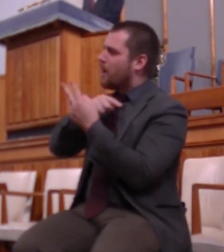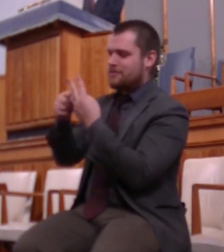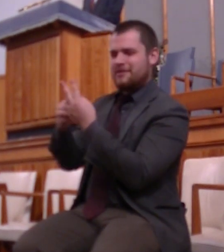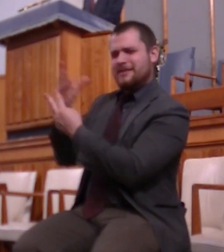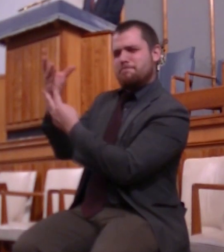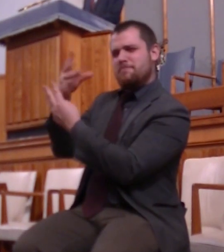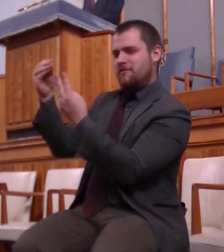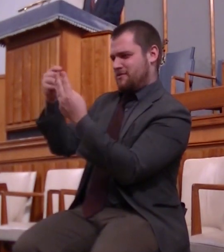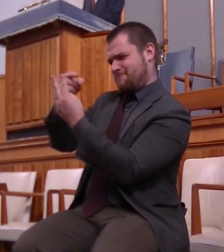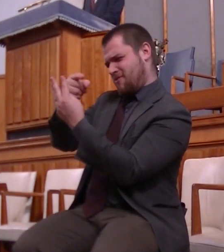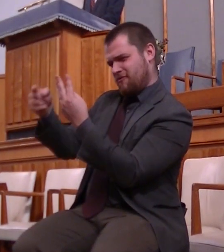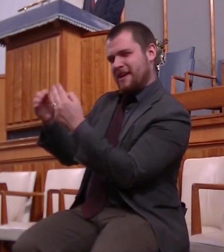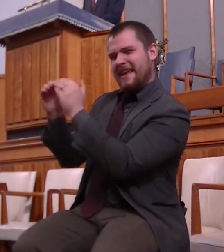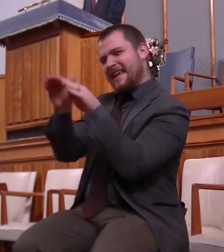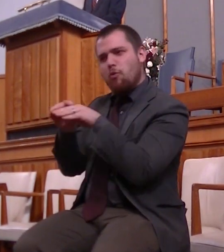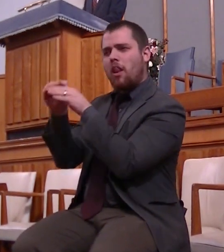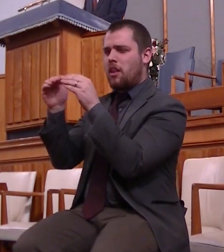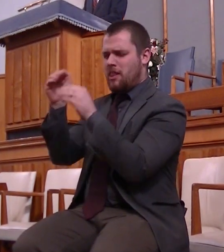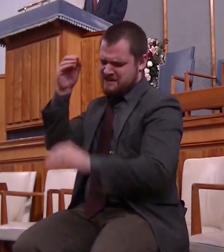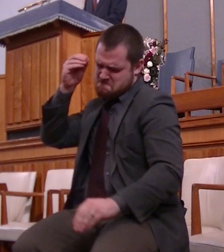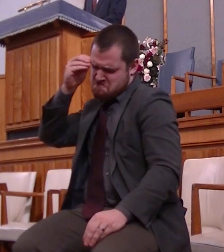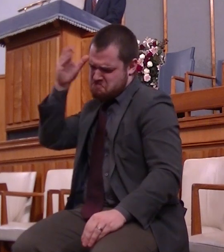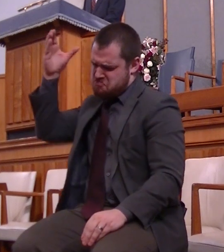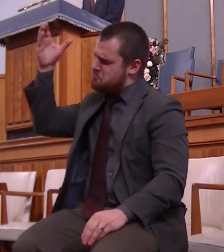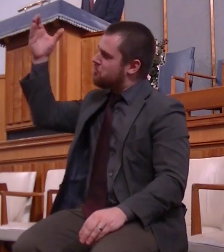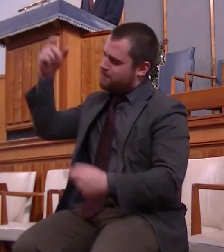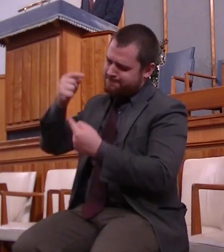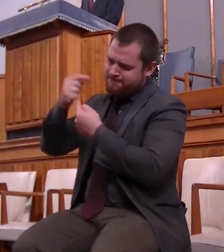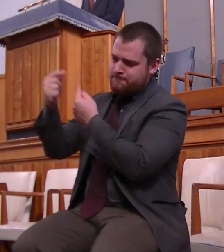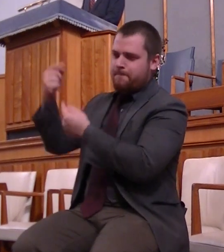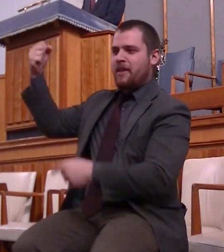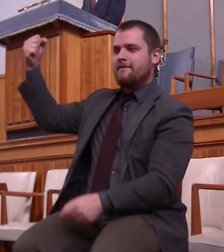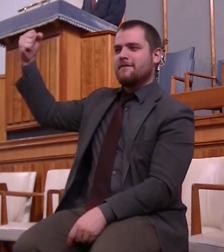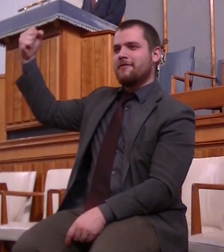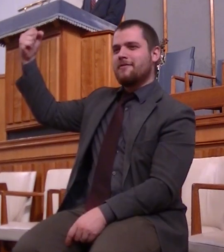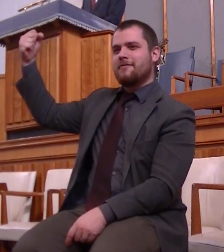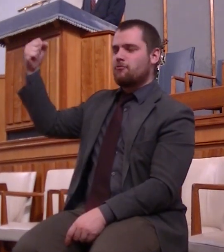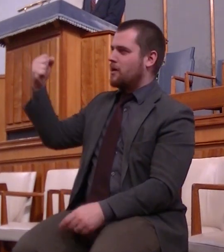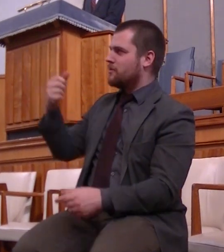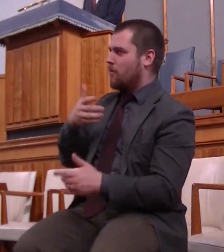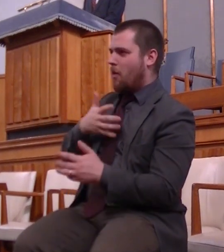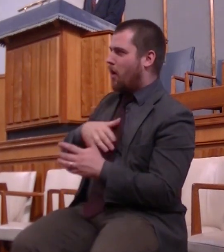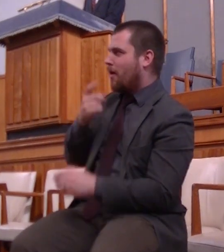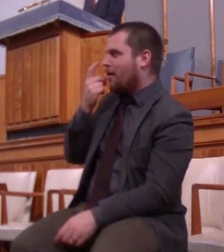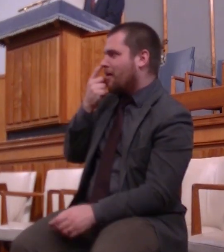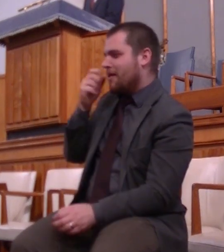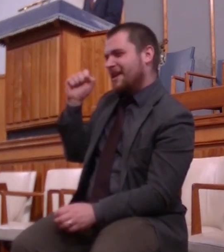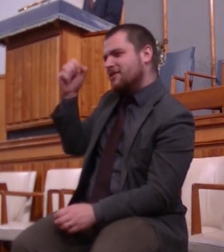infinite in knowledge. Let me say some things about the knowledge of God. It's a tremendous